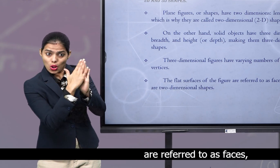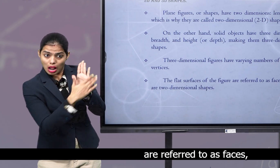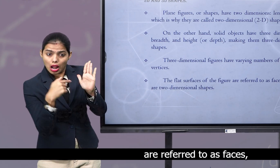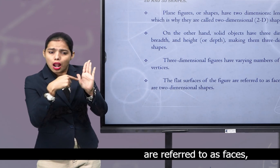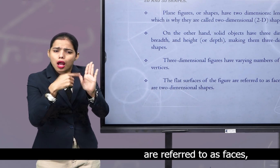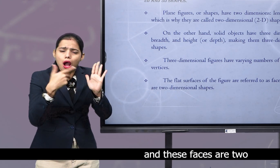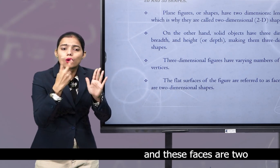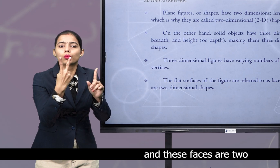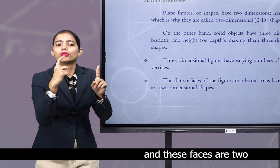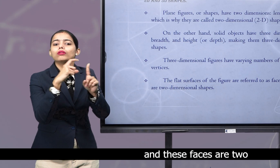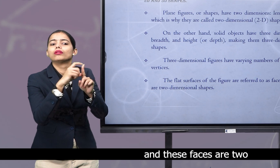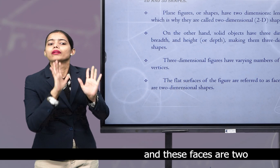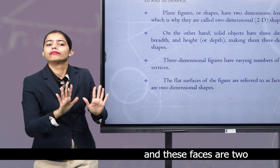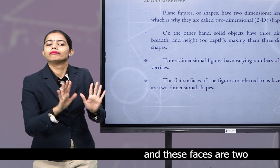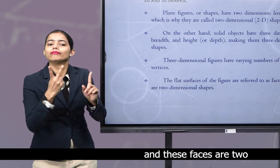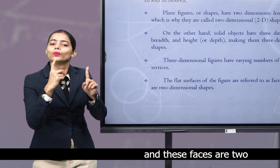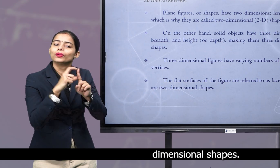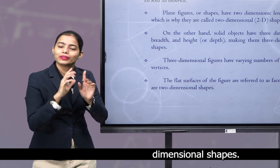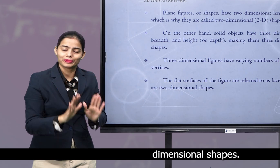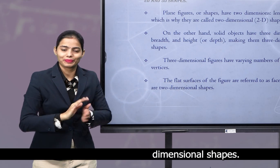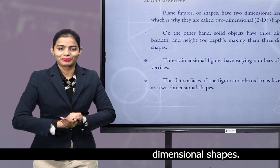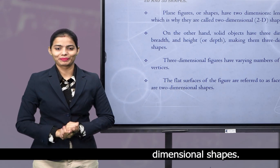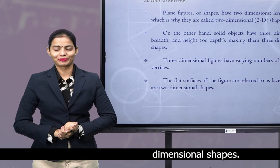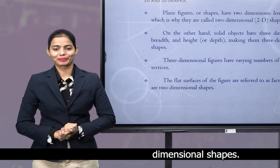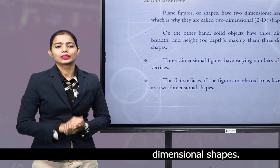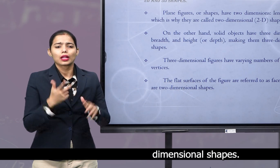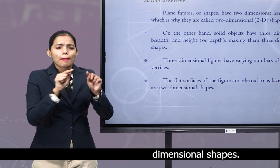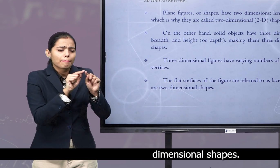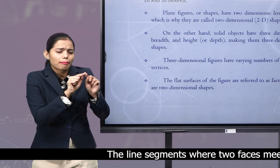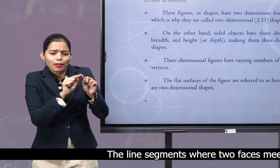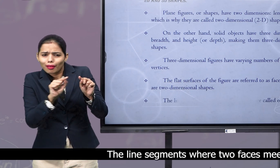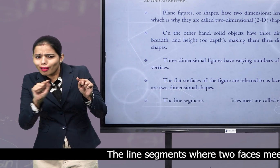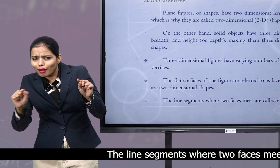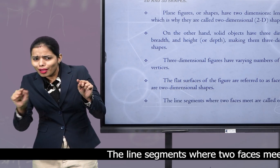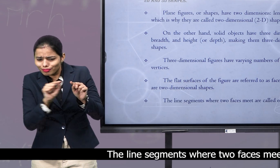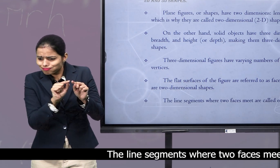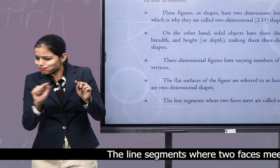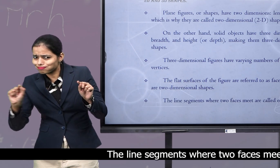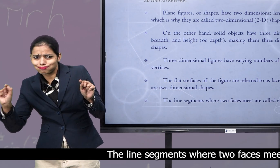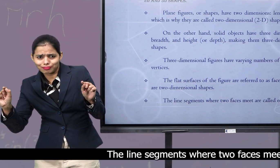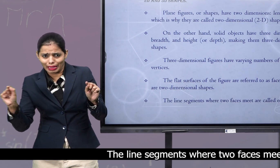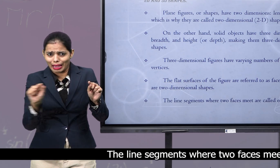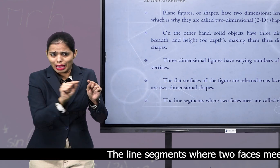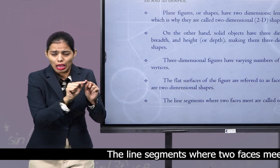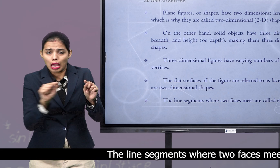faces, and these faces are two-dimensional shapes. The line segments where two faces